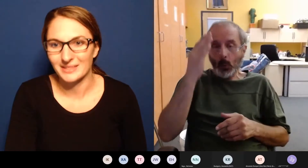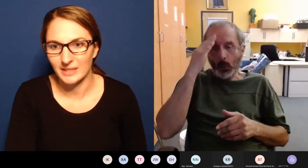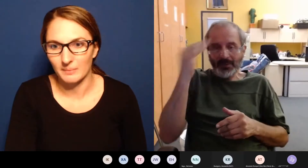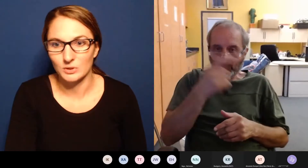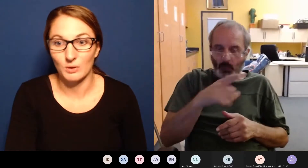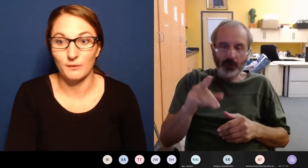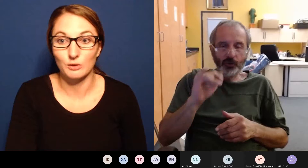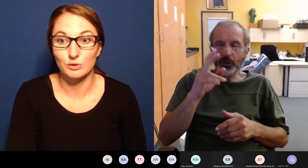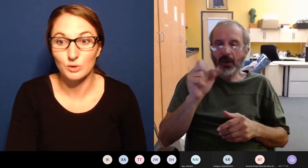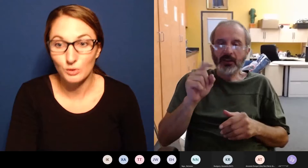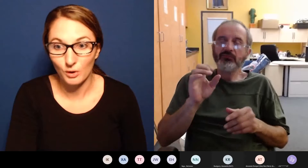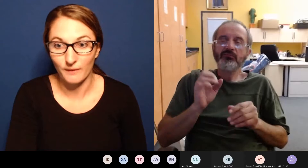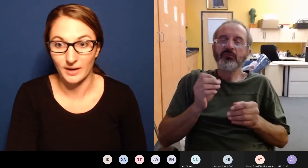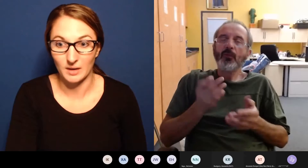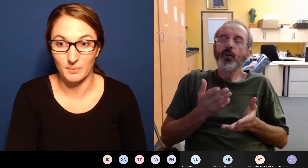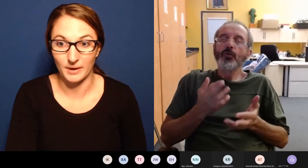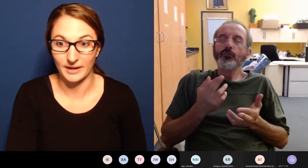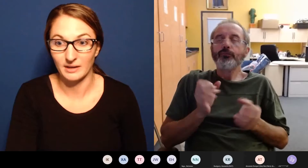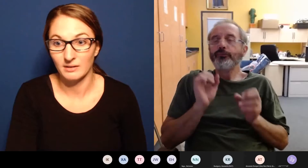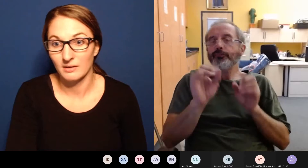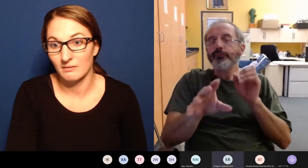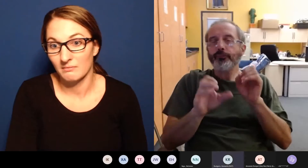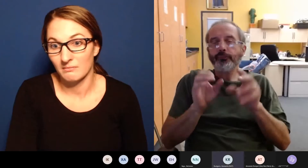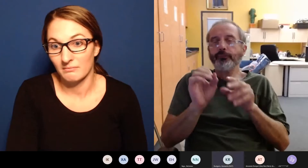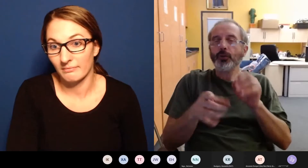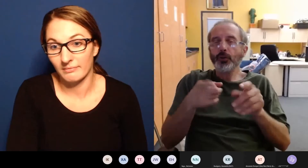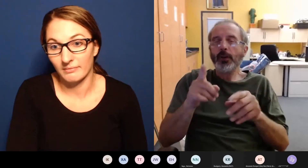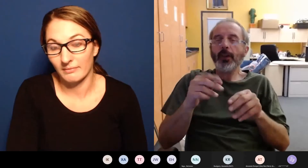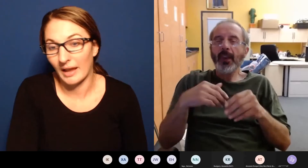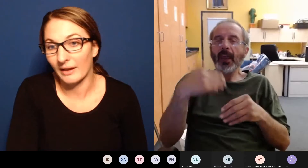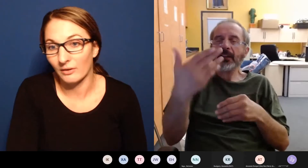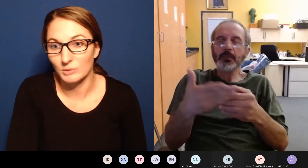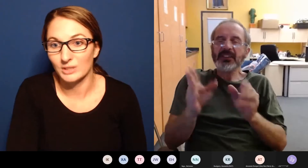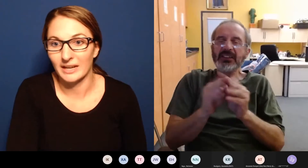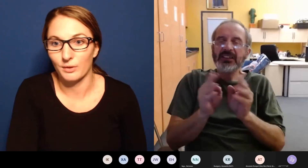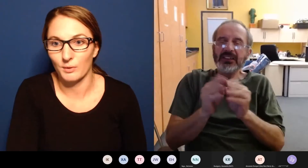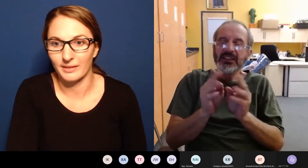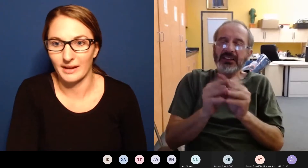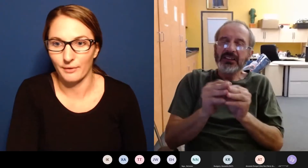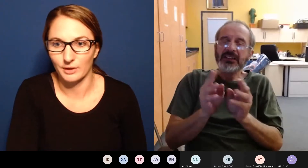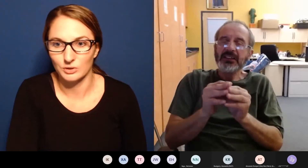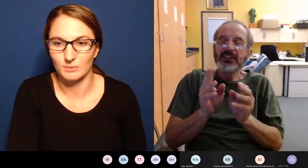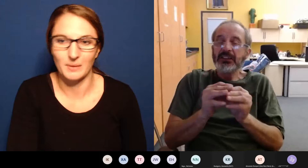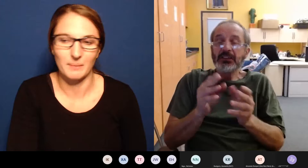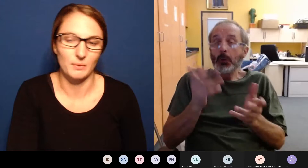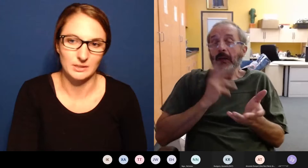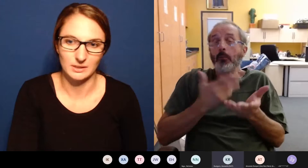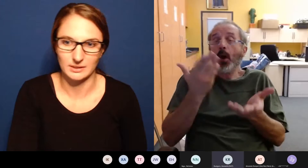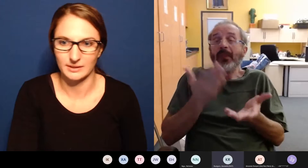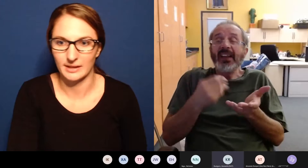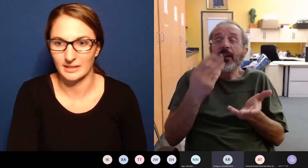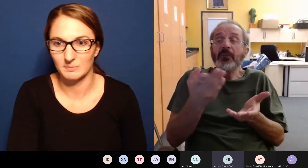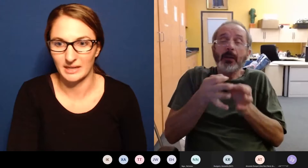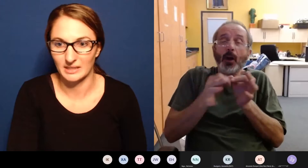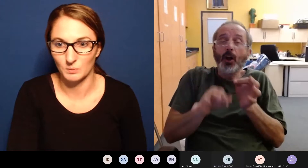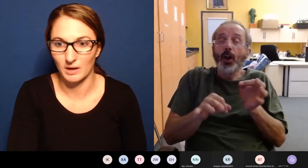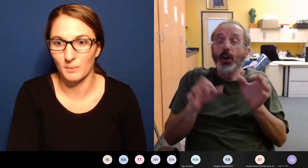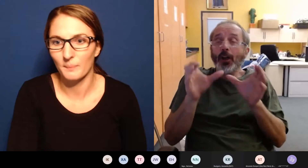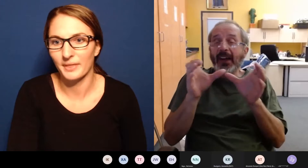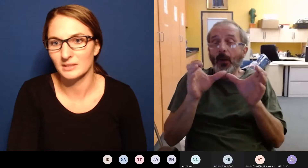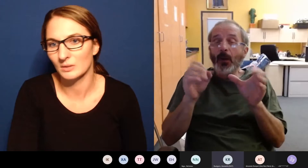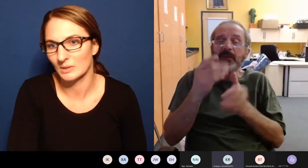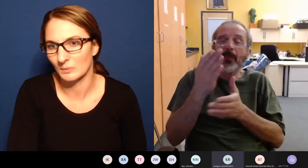want to miss them. So if you do know of anybody, I don't know, I'm just kind of throwing that out there too. Maybe we can discuss it in the next meeting